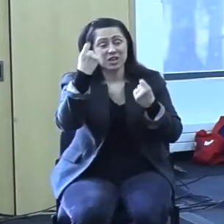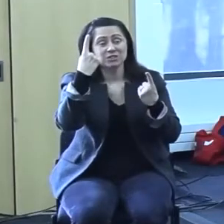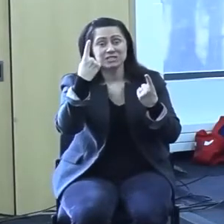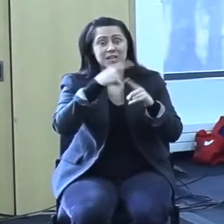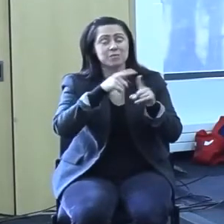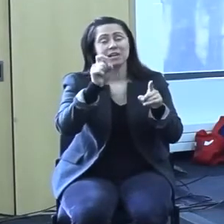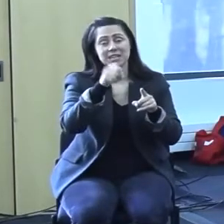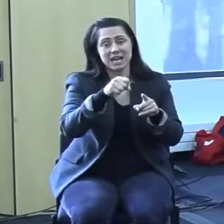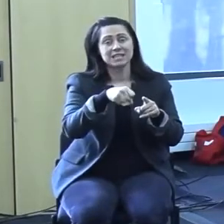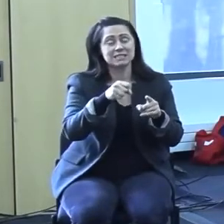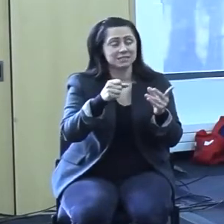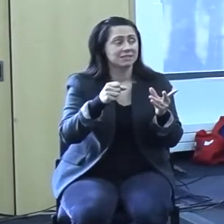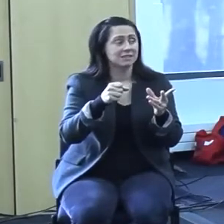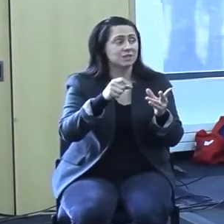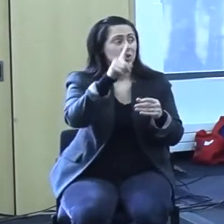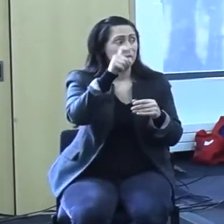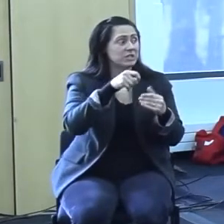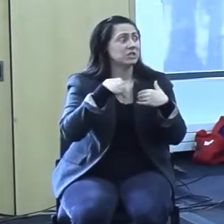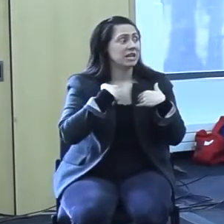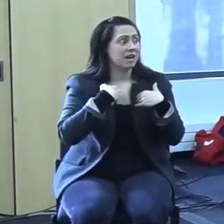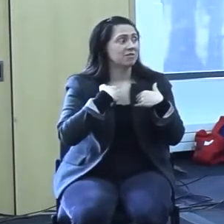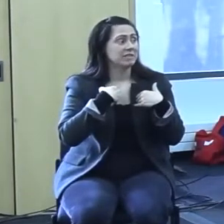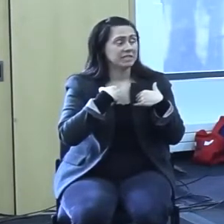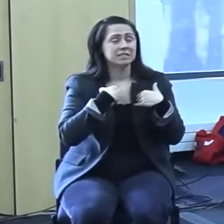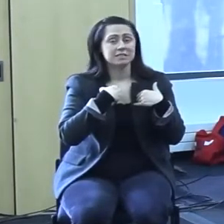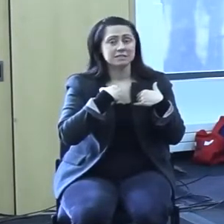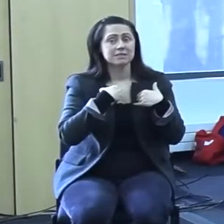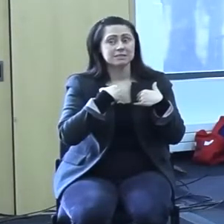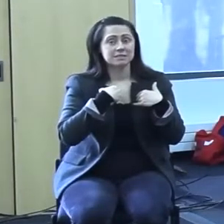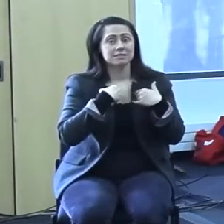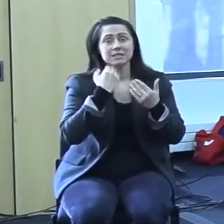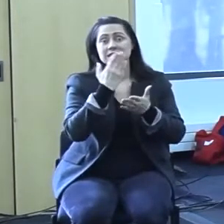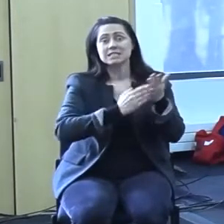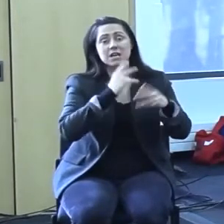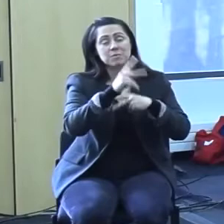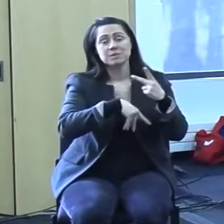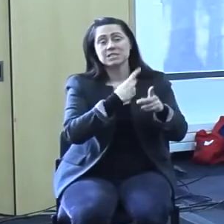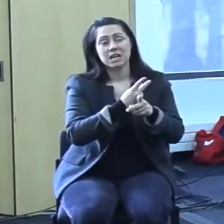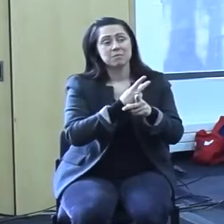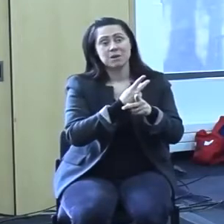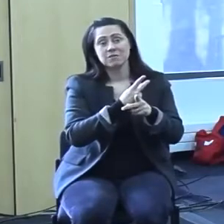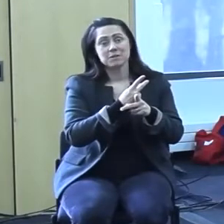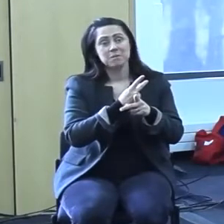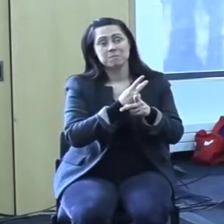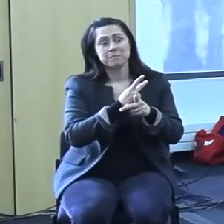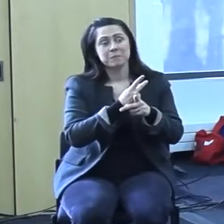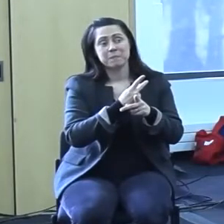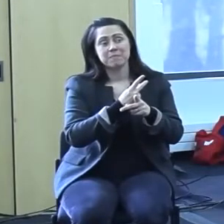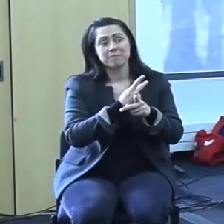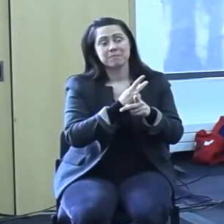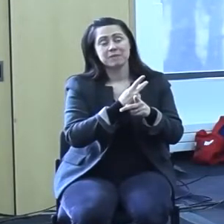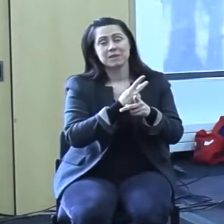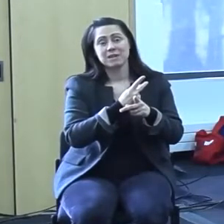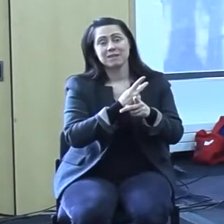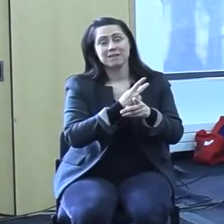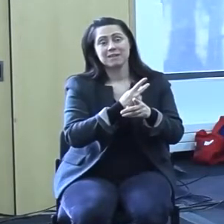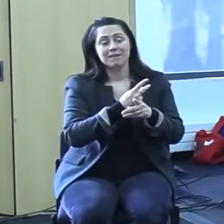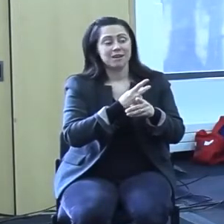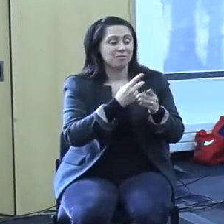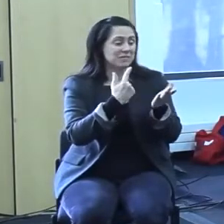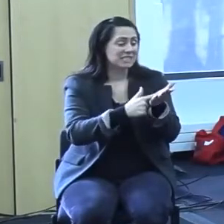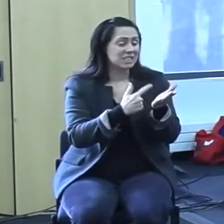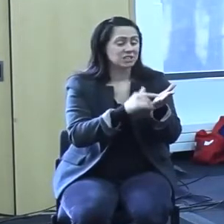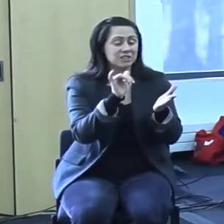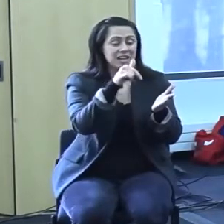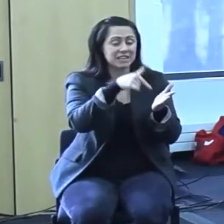absolutely, yes, we should have it some type of forum like this